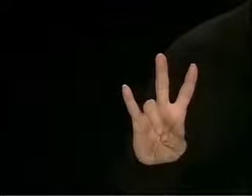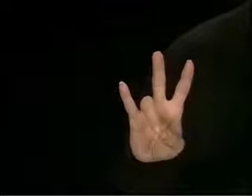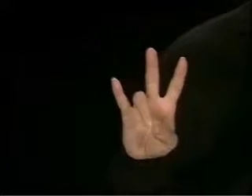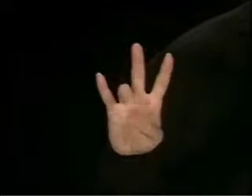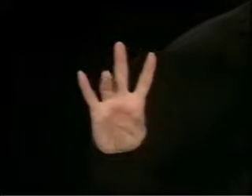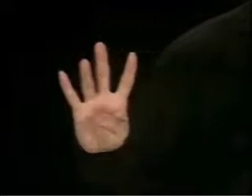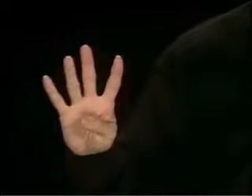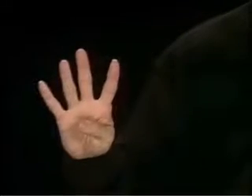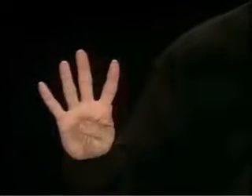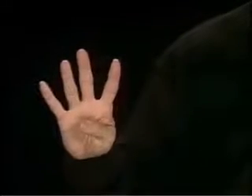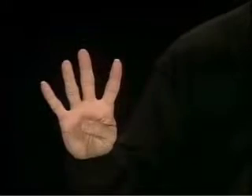74,